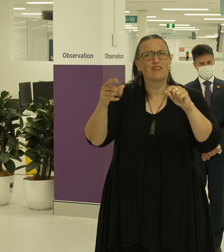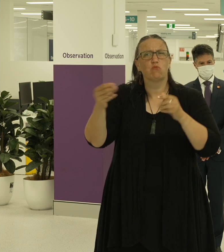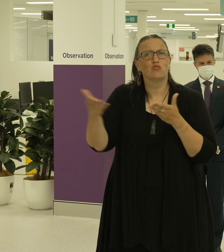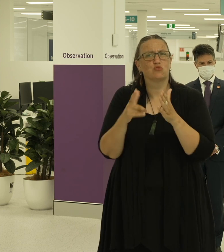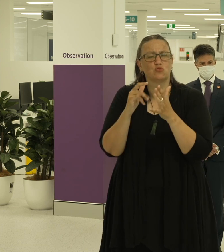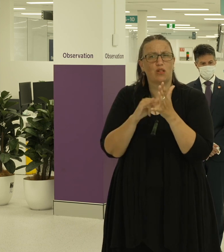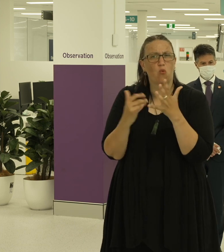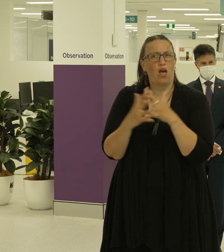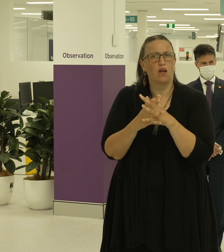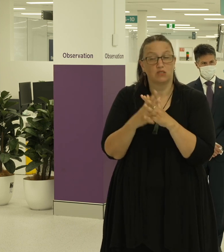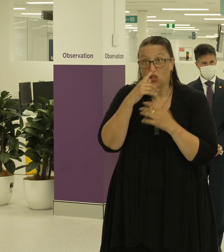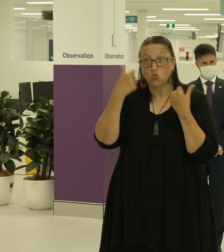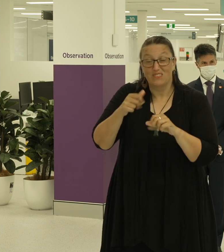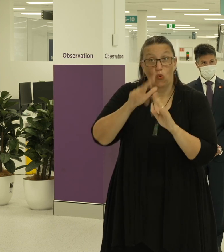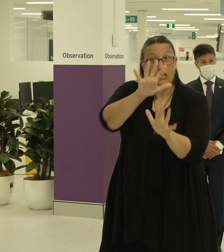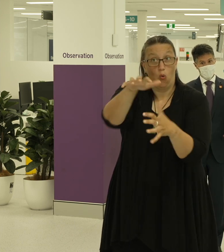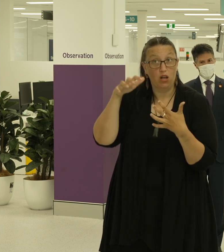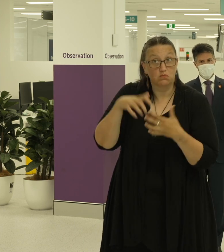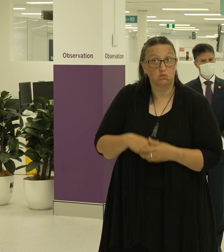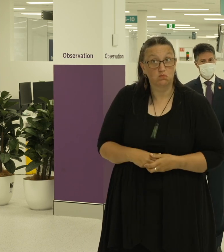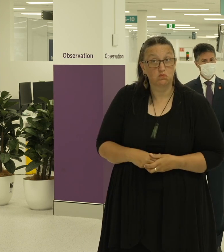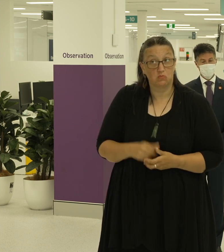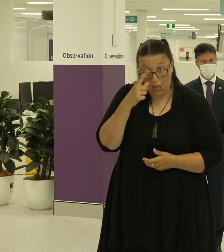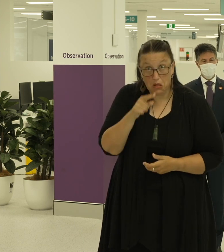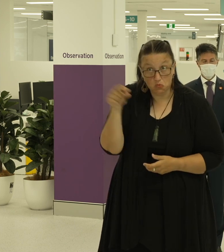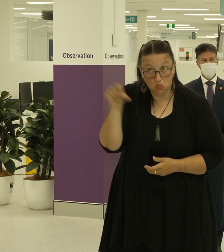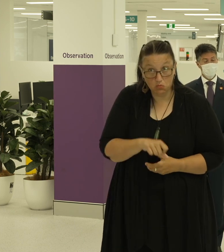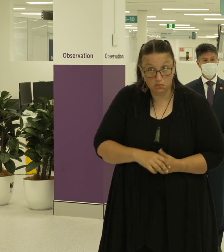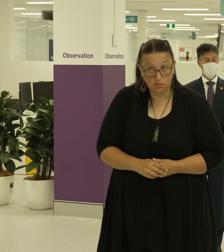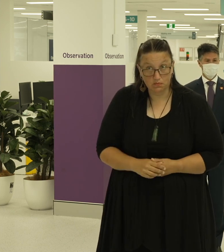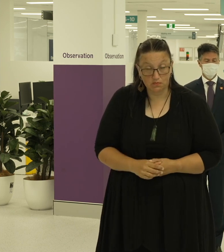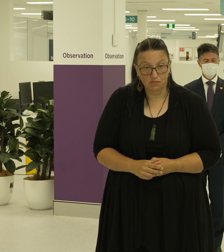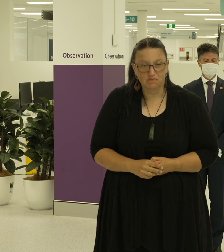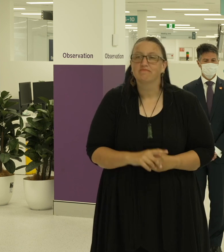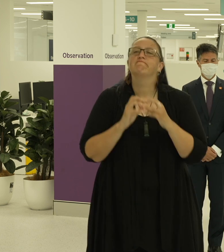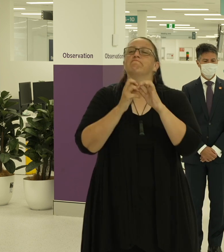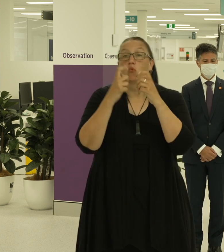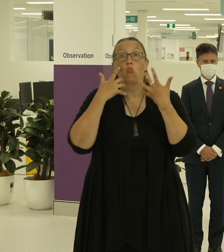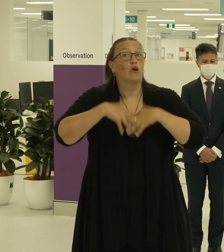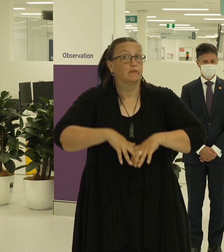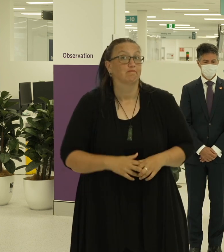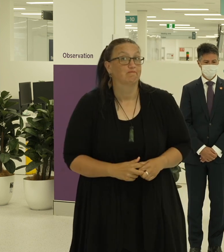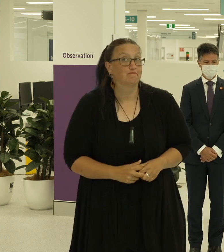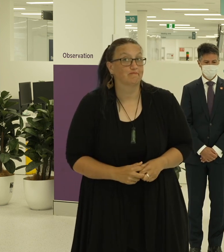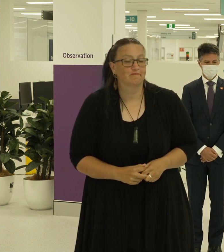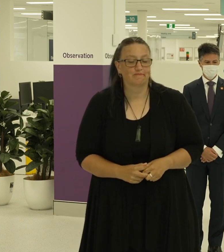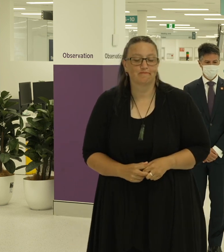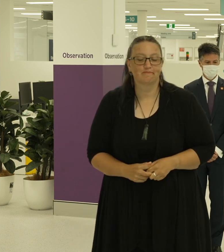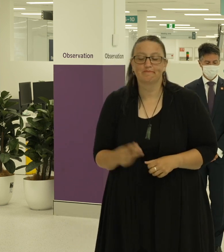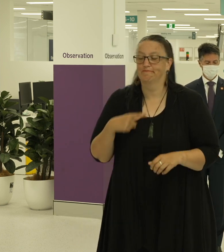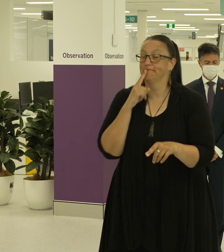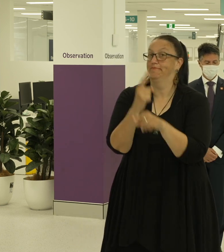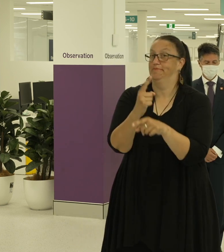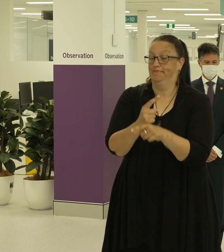still use it for takeaway, and should you be able to use it for takeaway? We're working that through, but yeah. We're working that through. But I'll make this